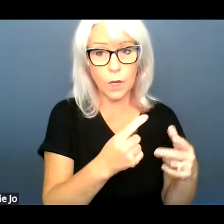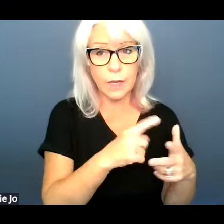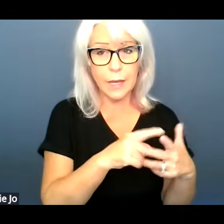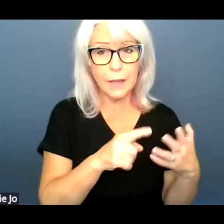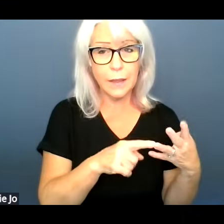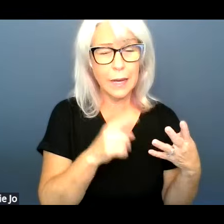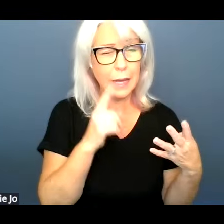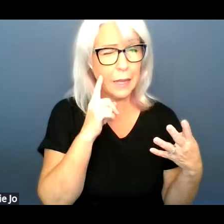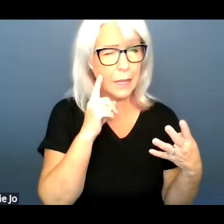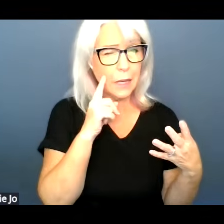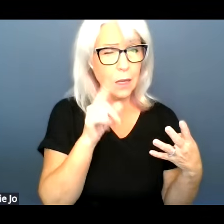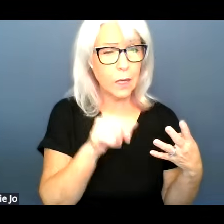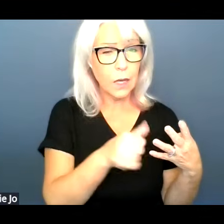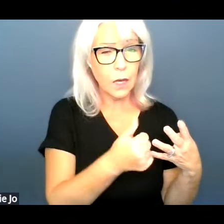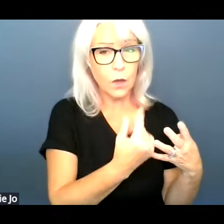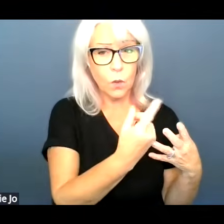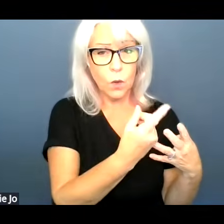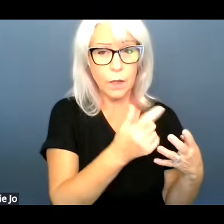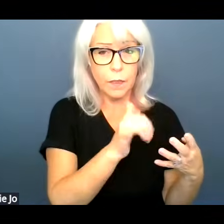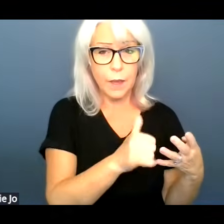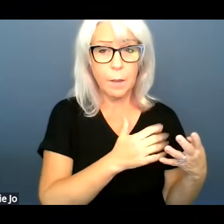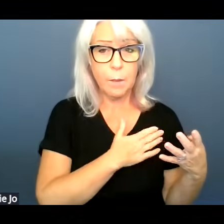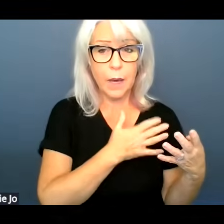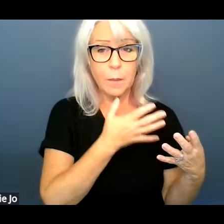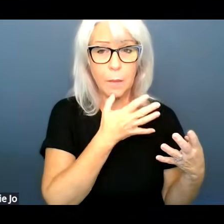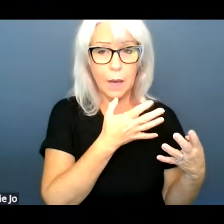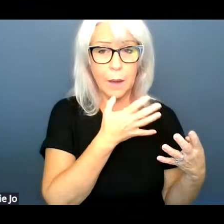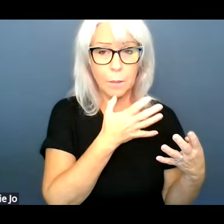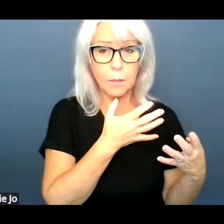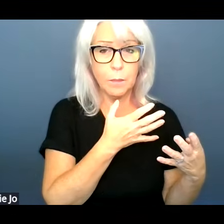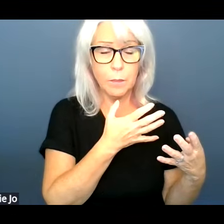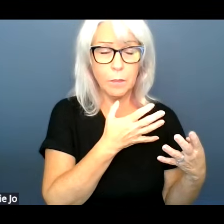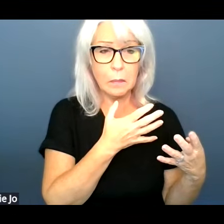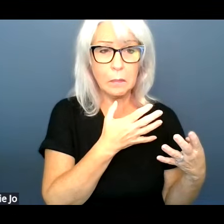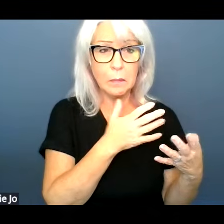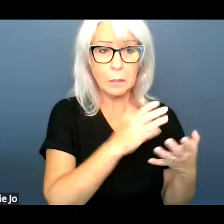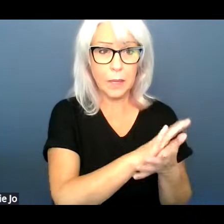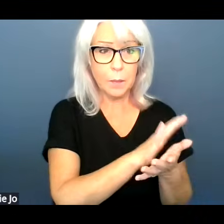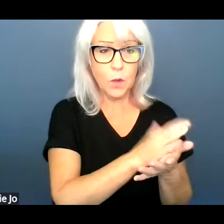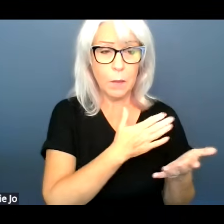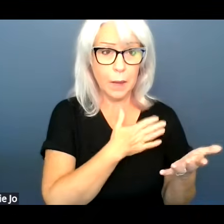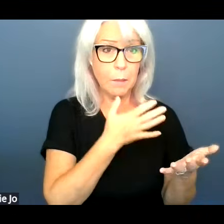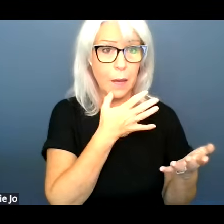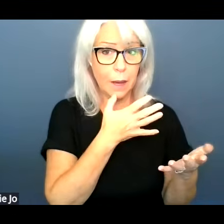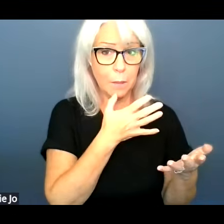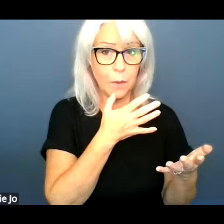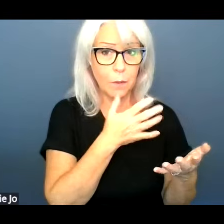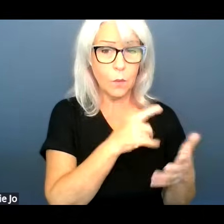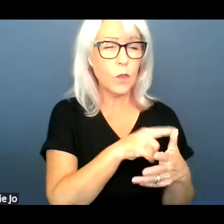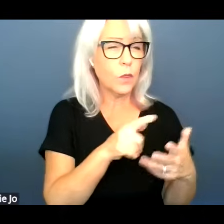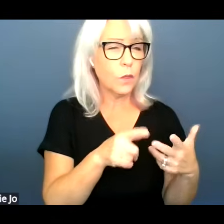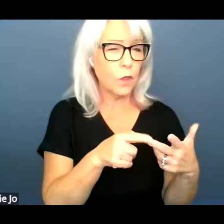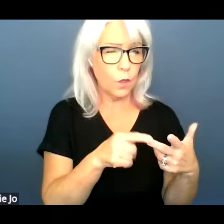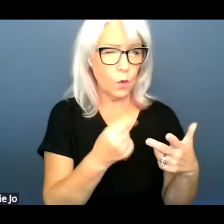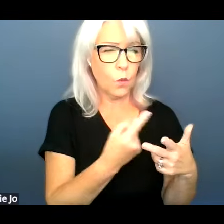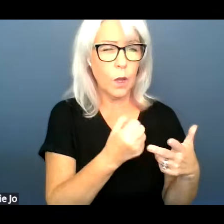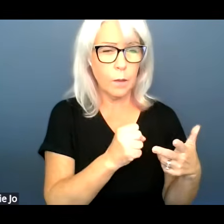one that my mom had. So that would be the 4th one, or the 3rd one. Thank